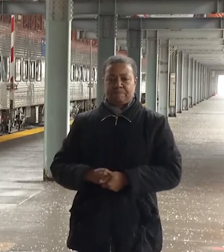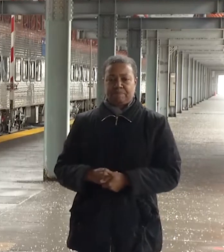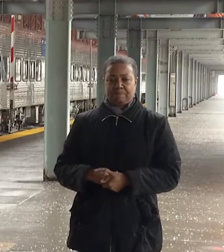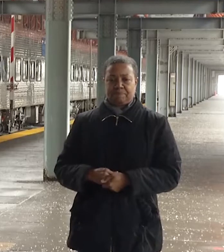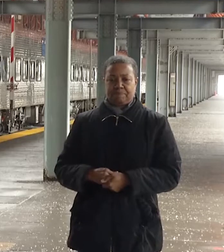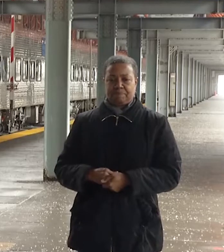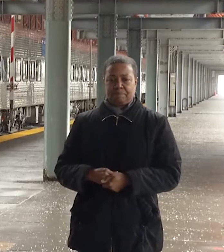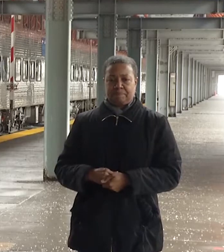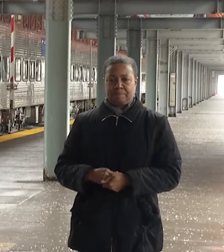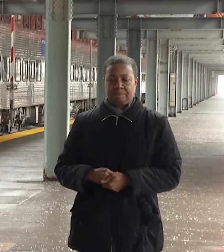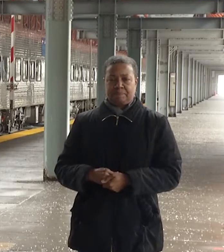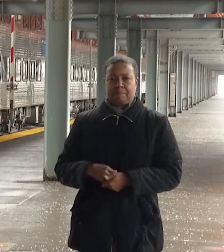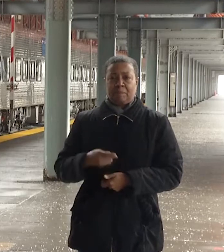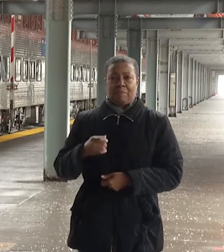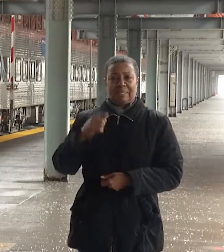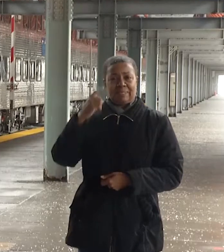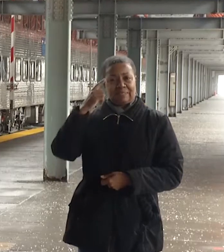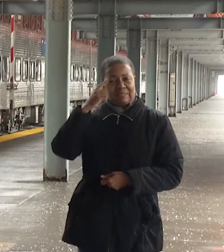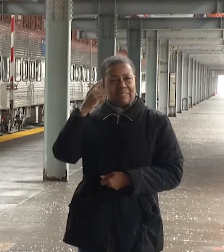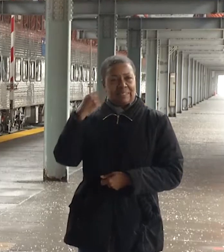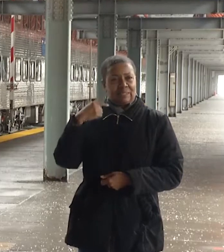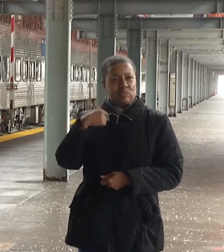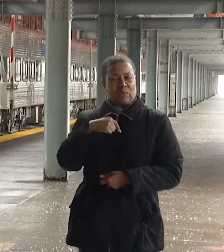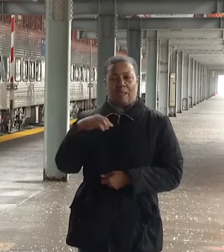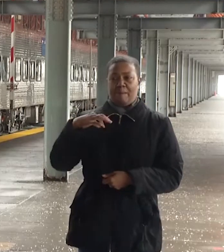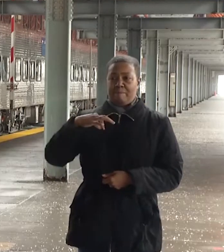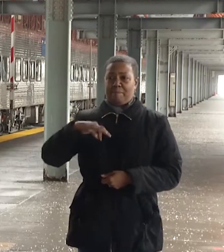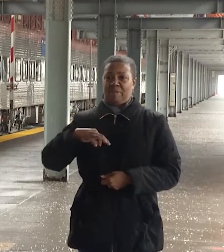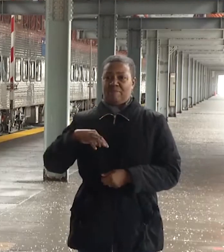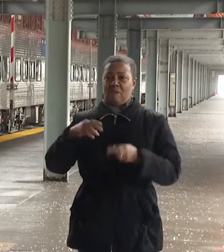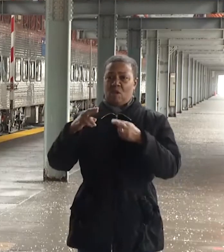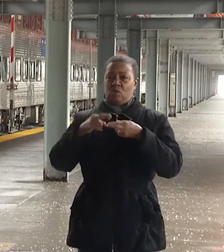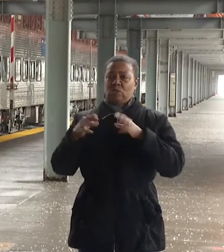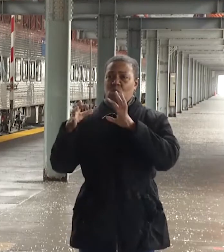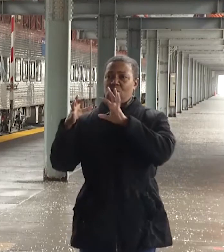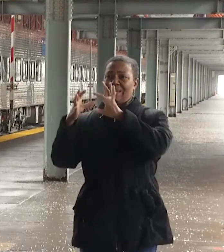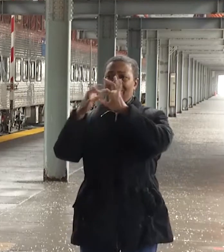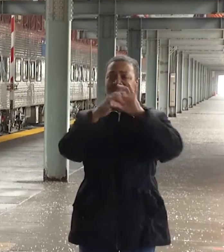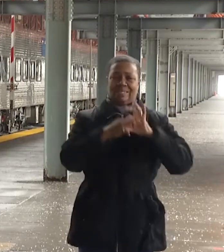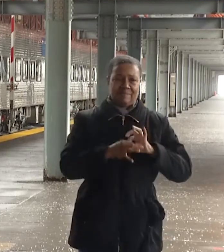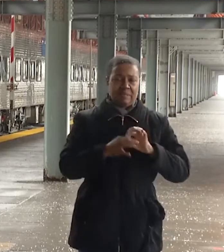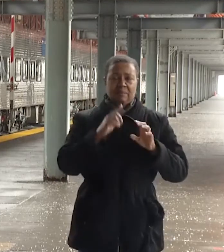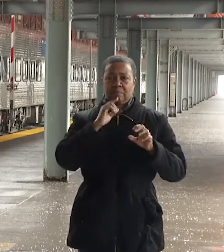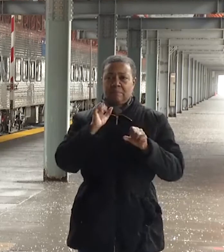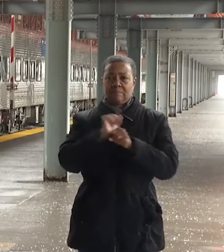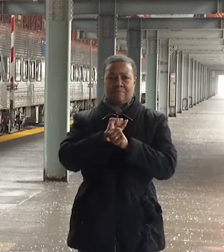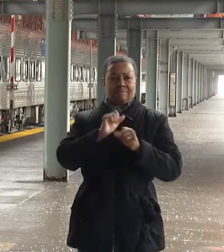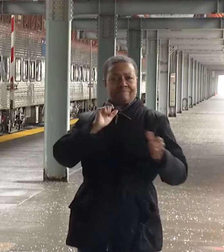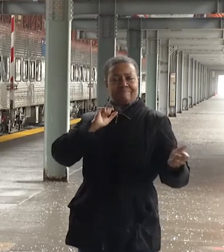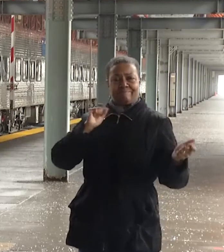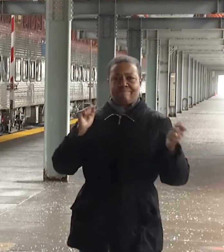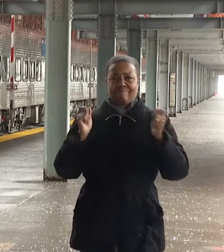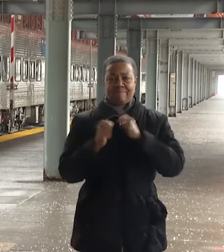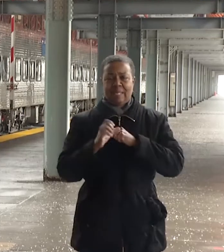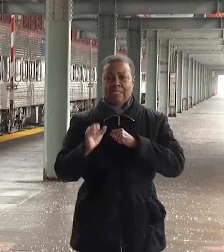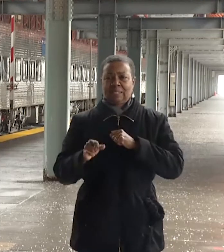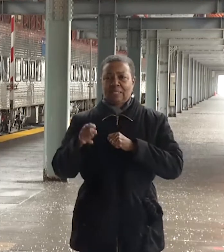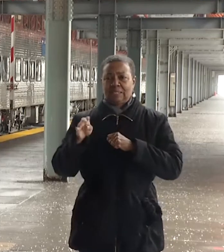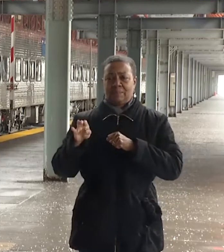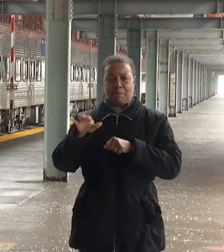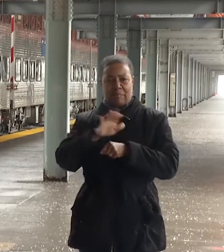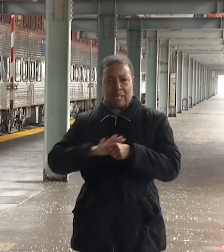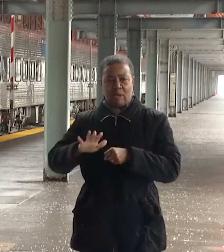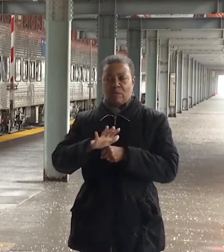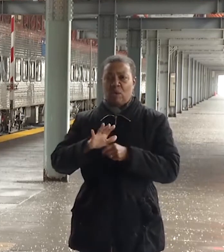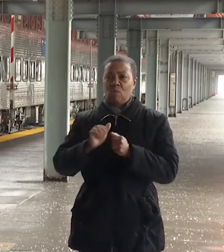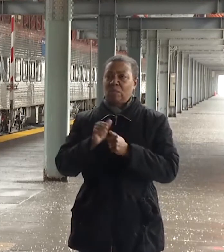PACE also sees this benefiting for regional connectivity. It's truly a game changer for the South Suburbs.